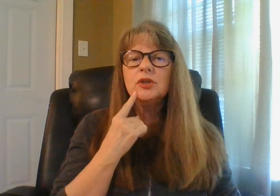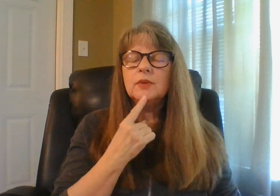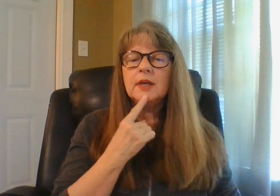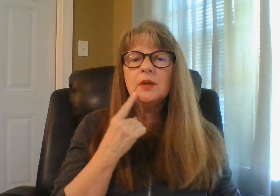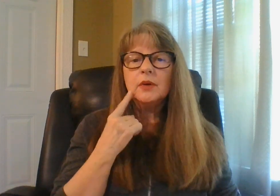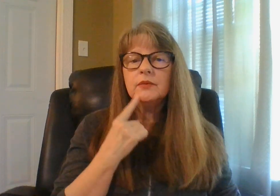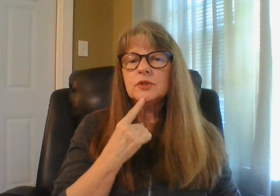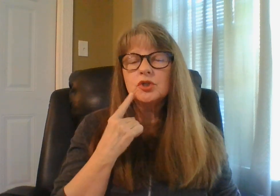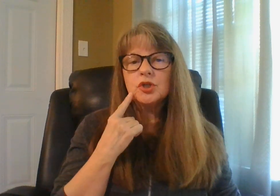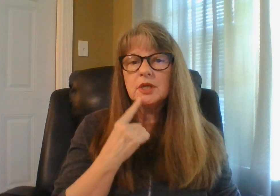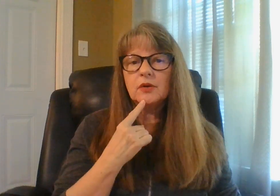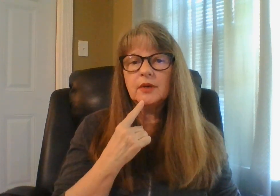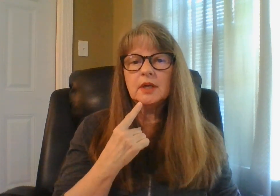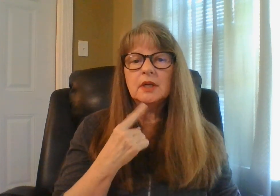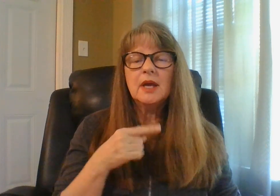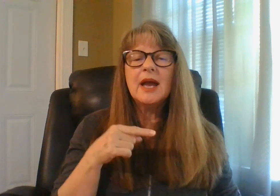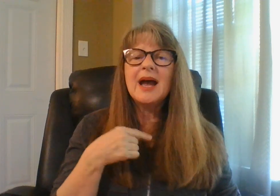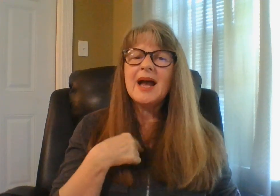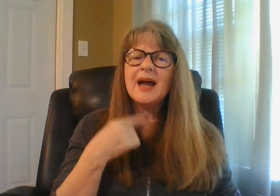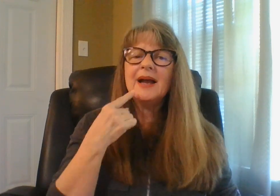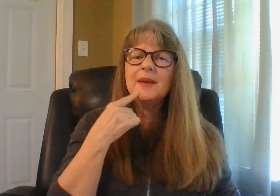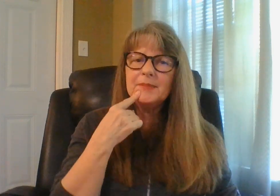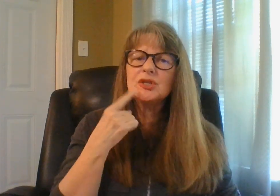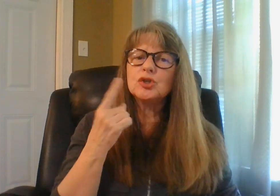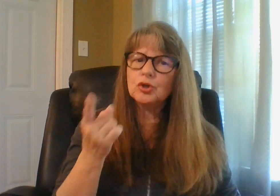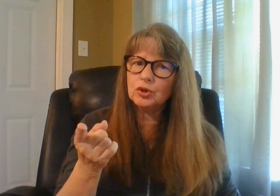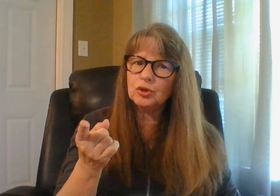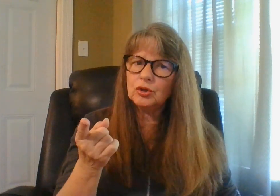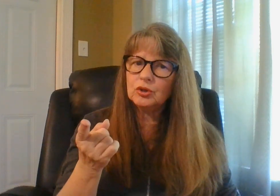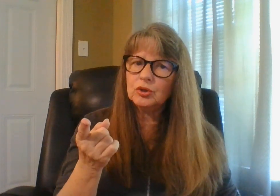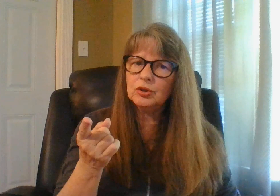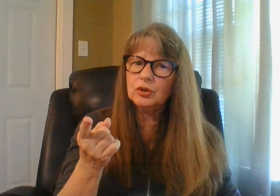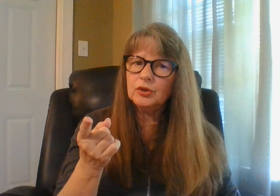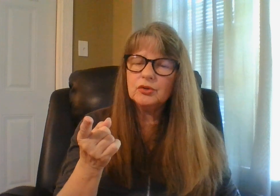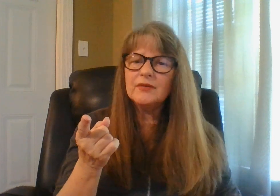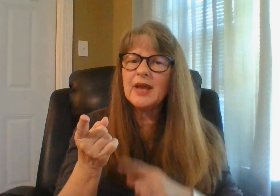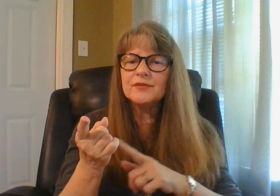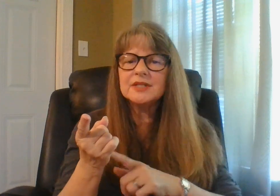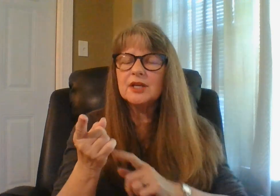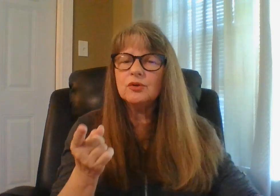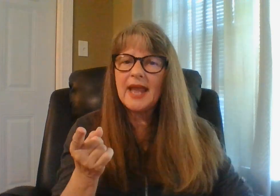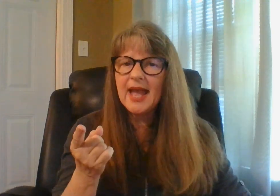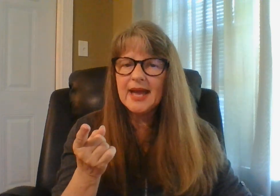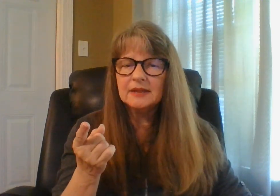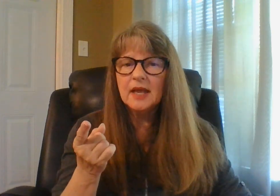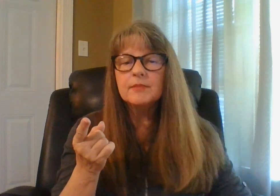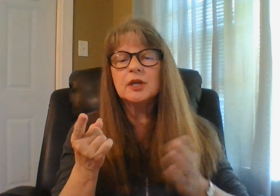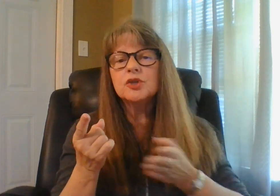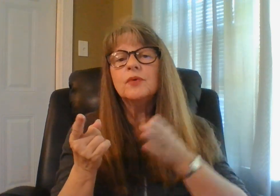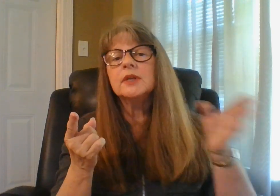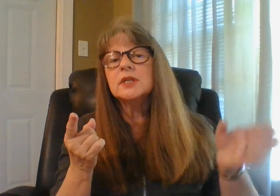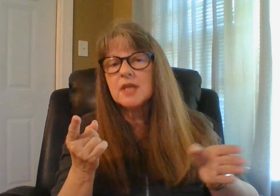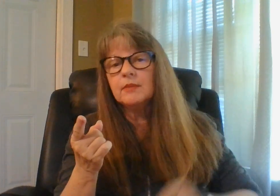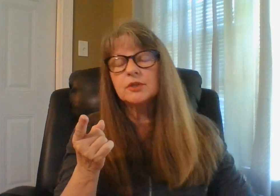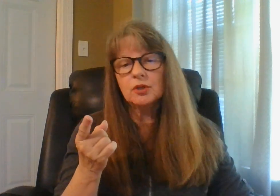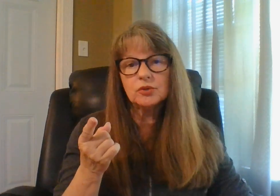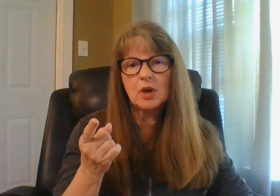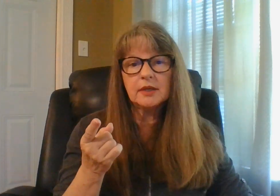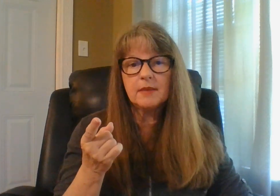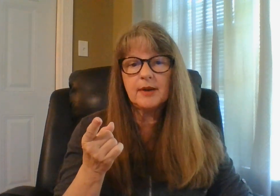could do it anywhere on this chin area. I miss her. You don't even have to say your cat because you've already established that you're talking about